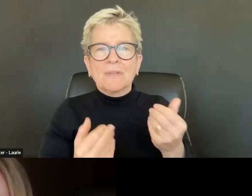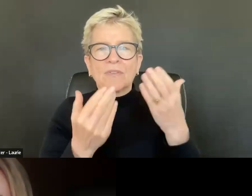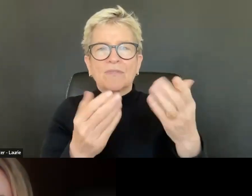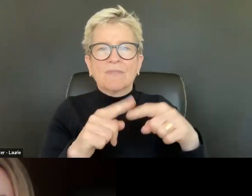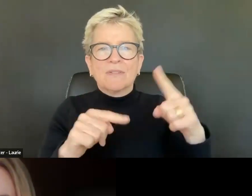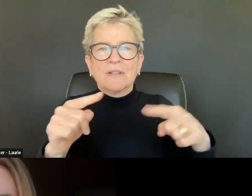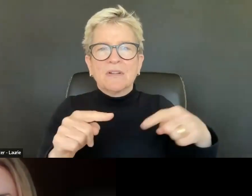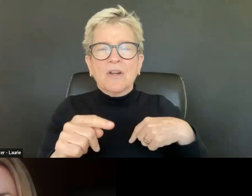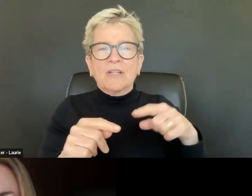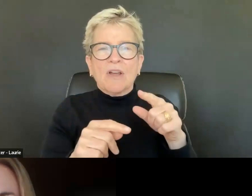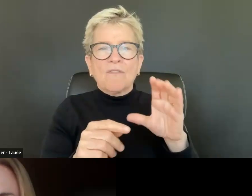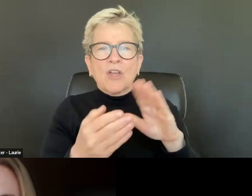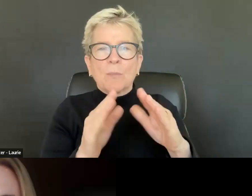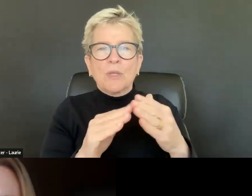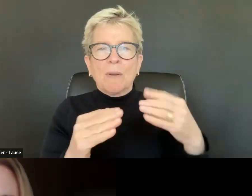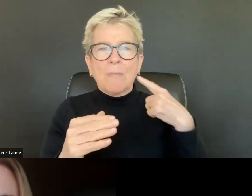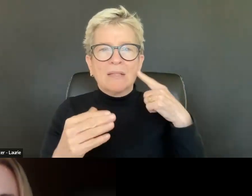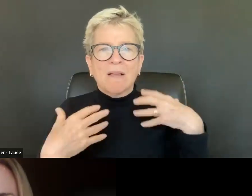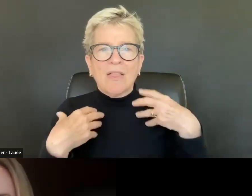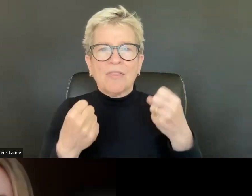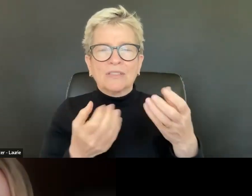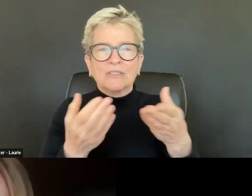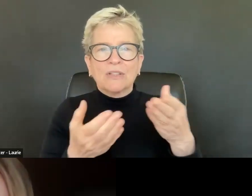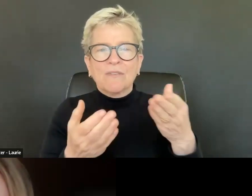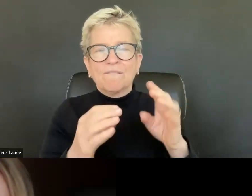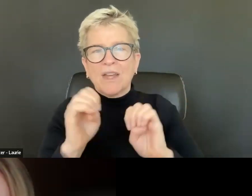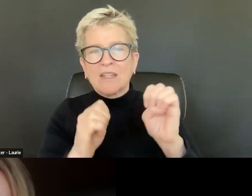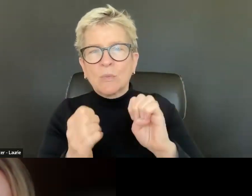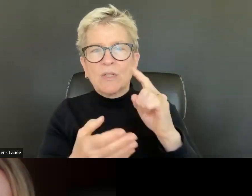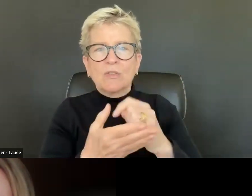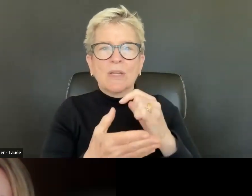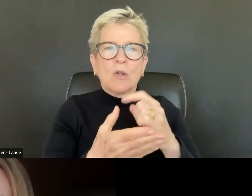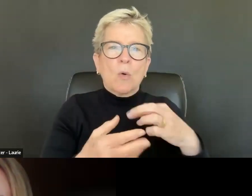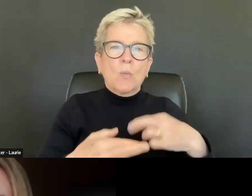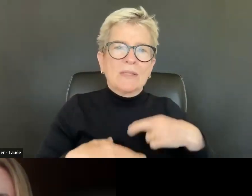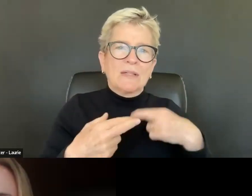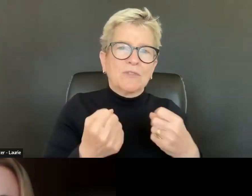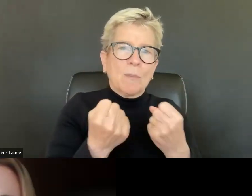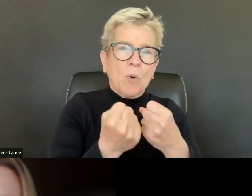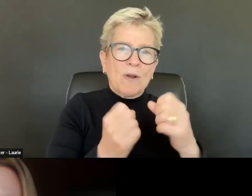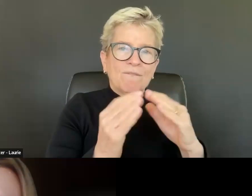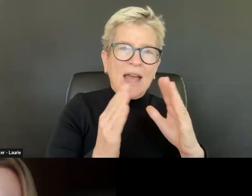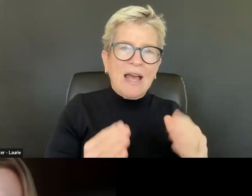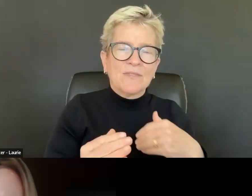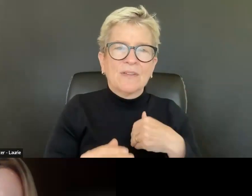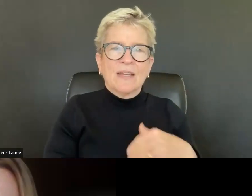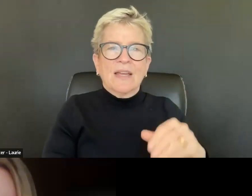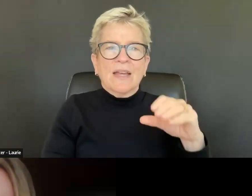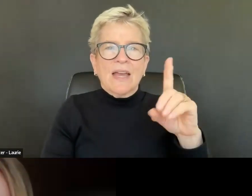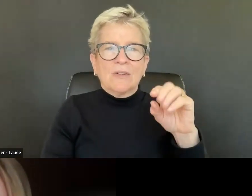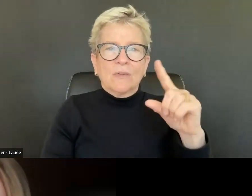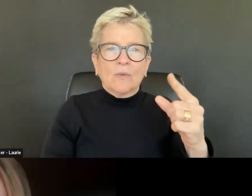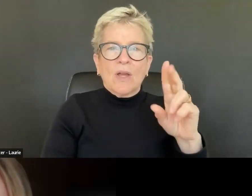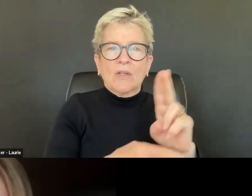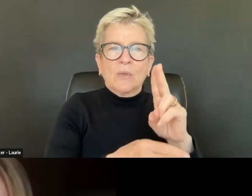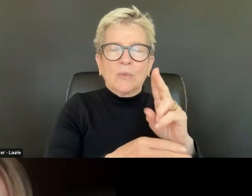mental health services, evaluation and treatment, residential and supportive housing, and substance use disorder services for